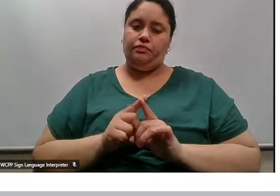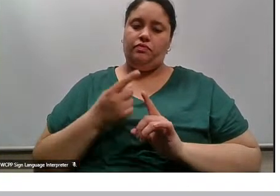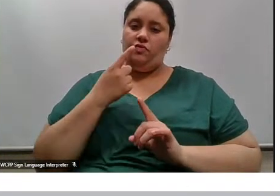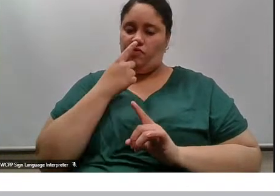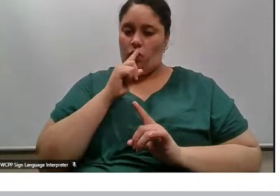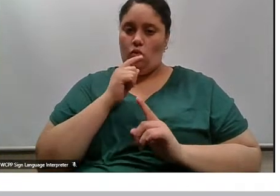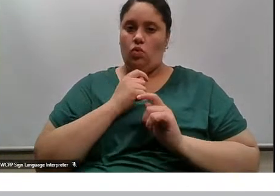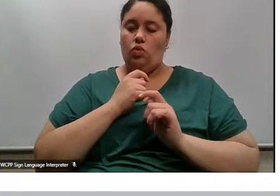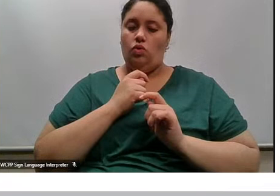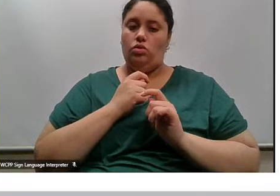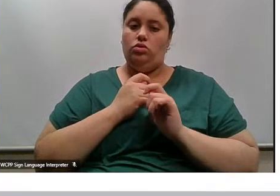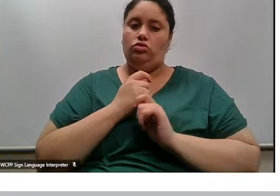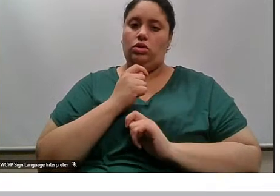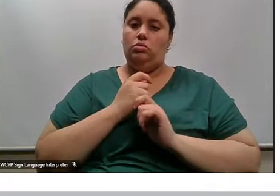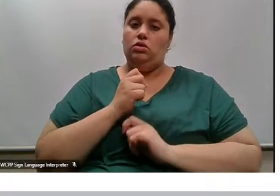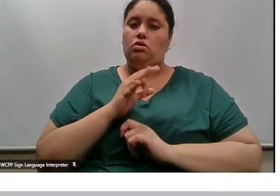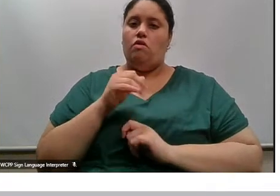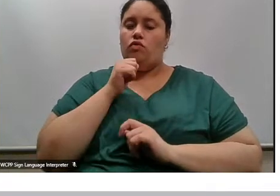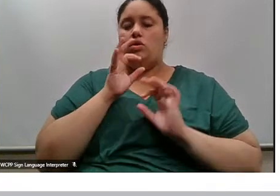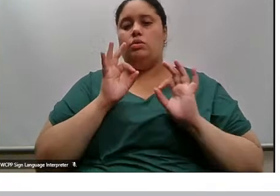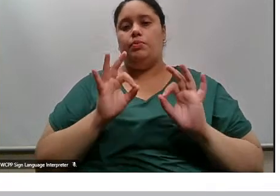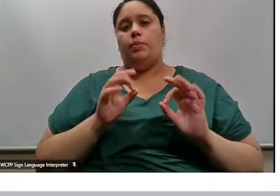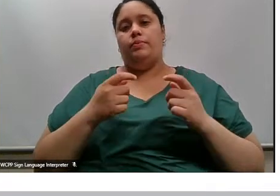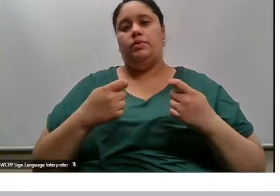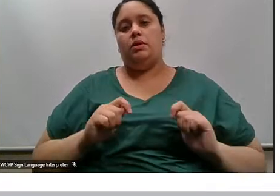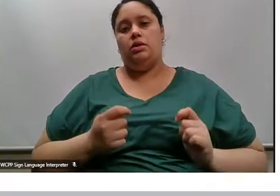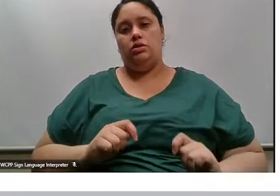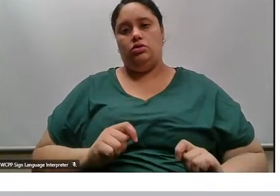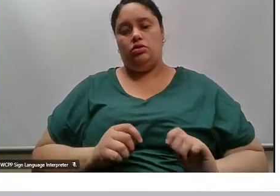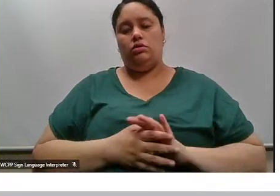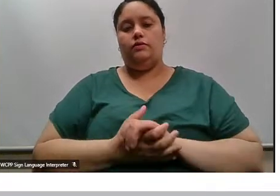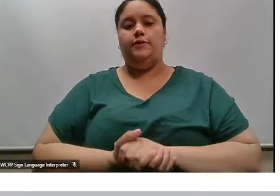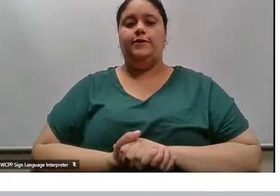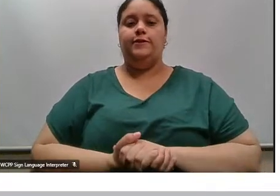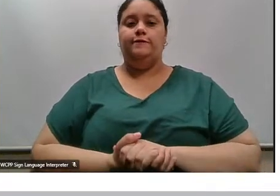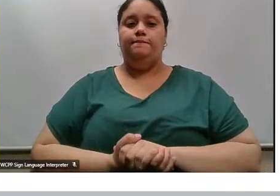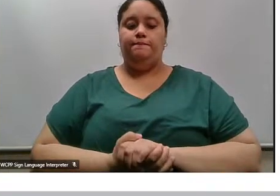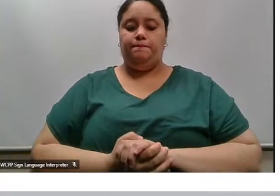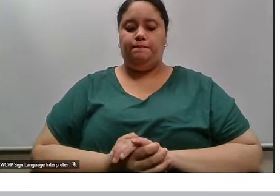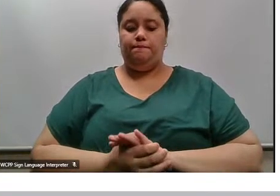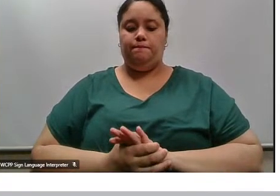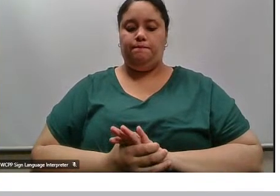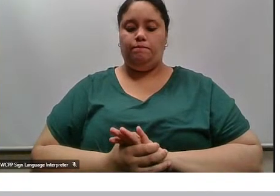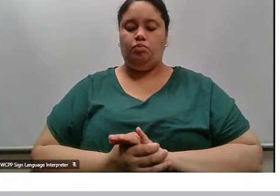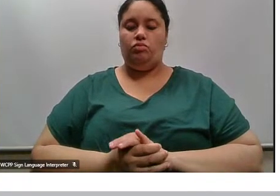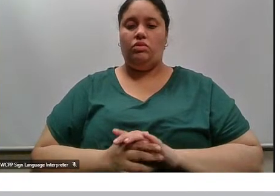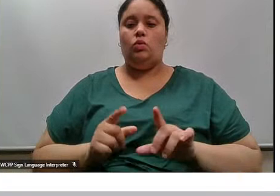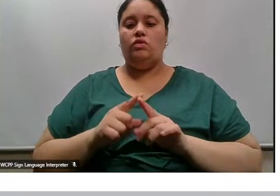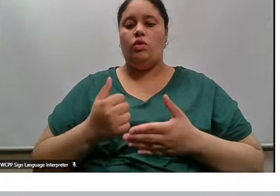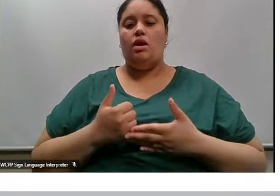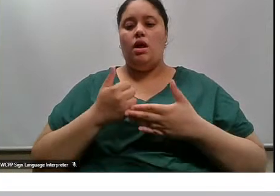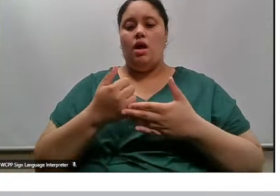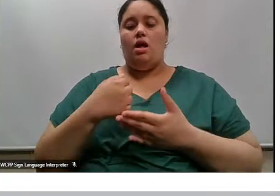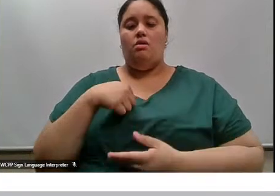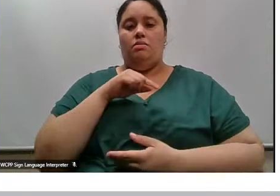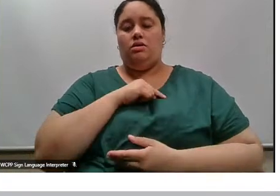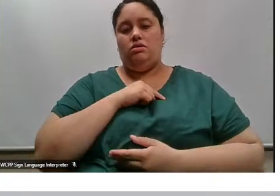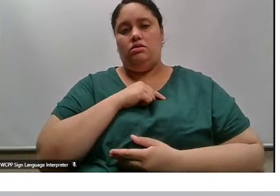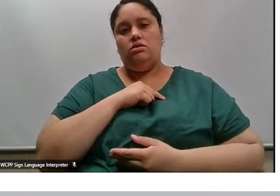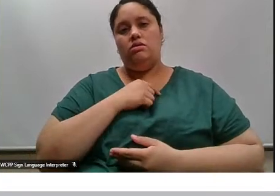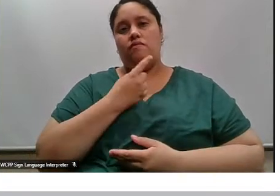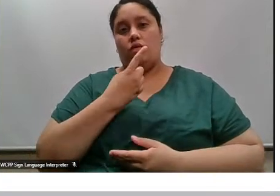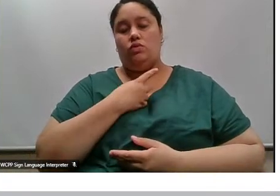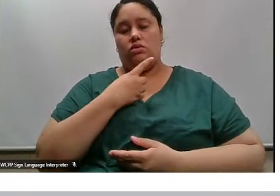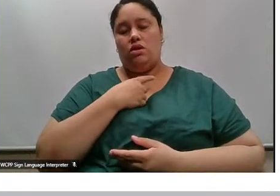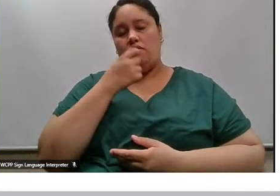treatment of irregular expenditure, and perhaps if you could just help us in terms of